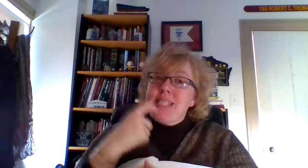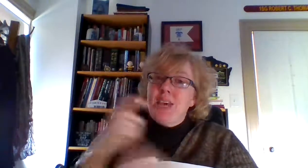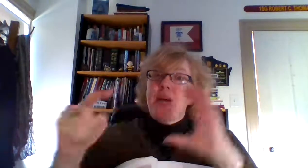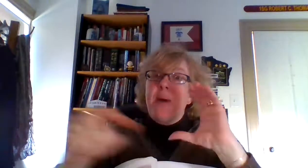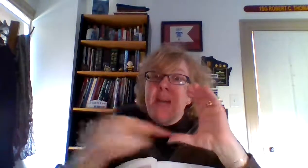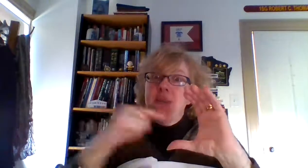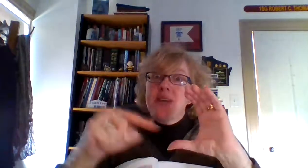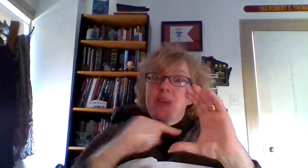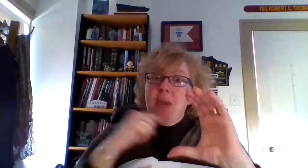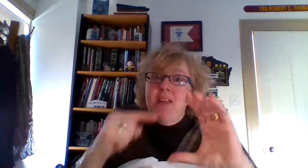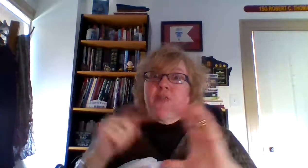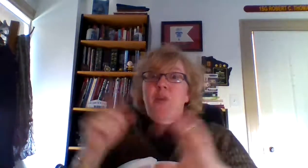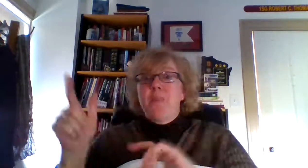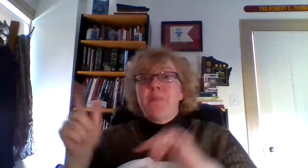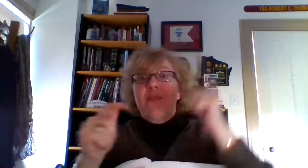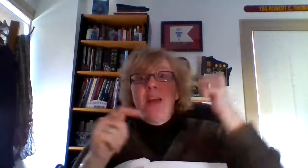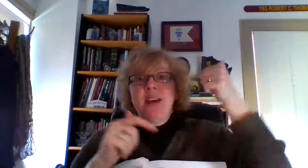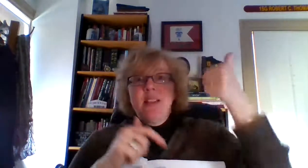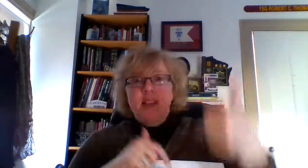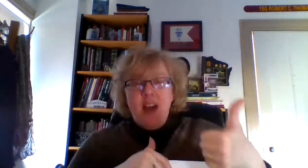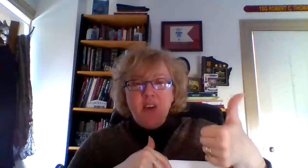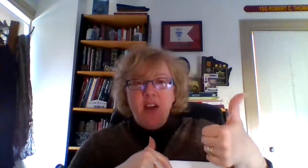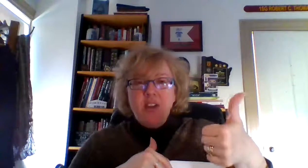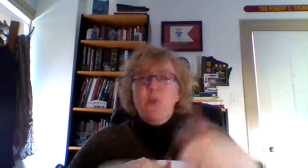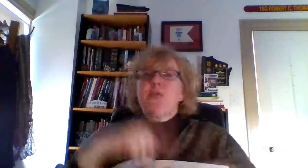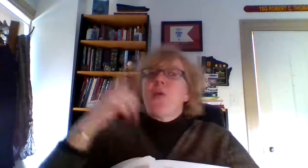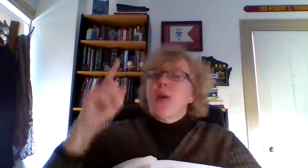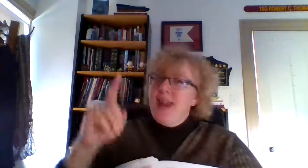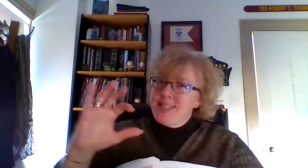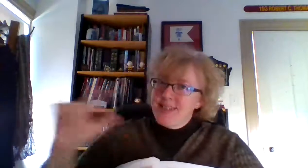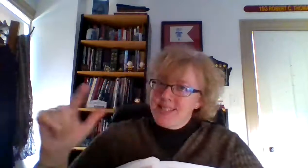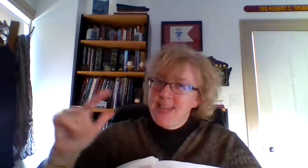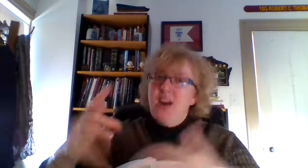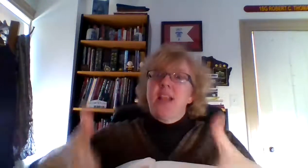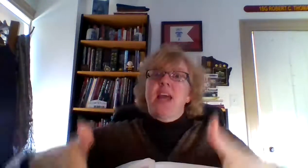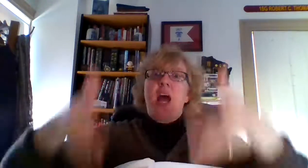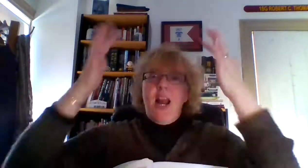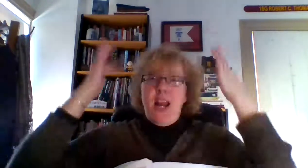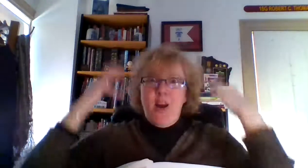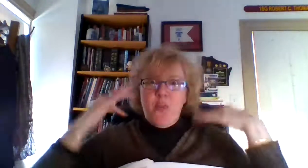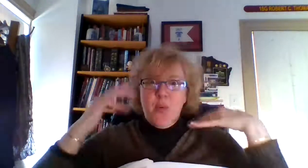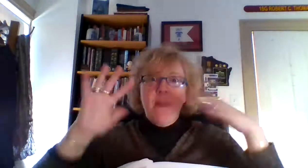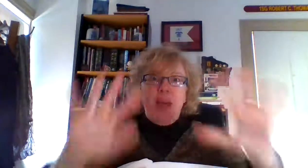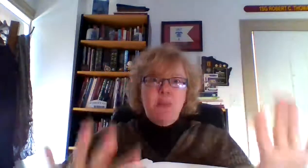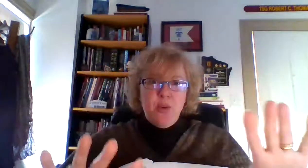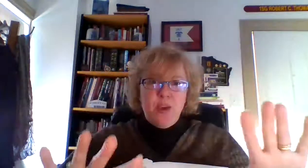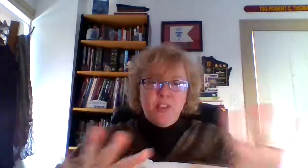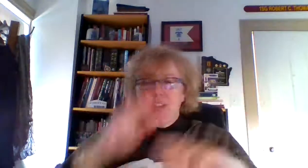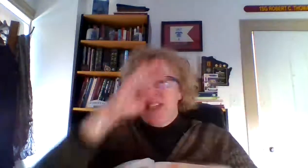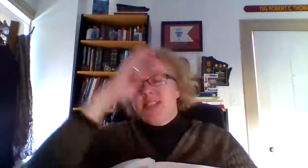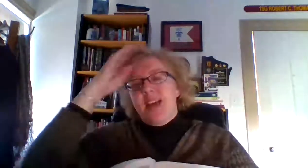you the amount of emails I'm getting from the other college I work for and CLC are like, oh, overwhelming. I'm sure you guys are feeling the same.